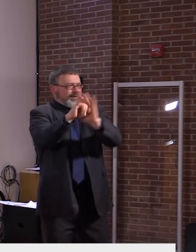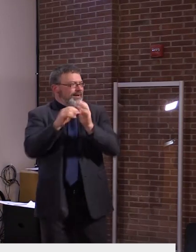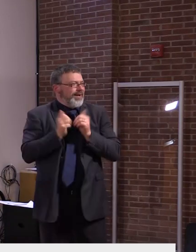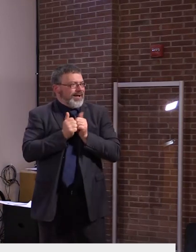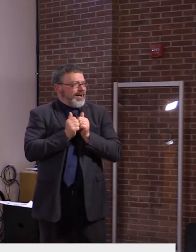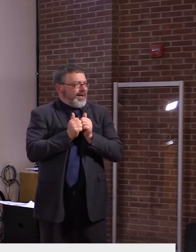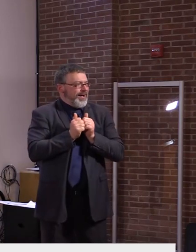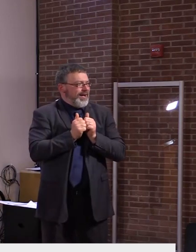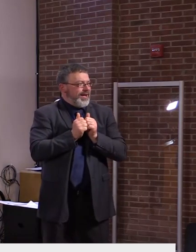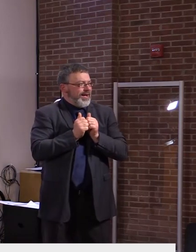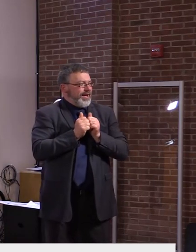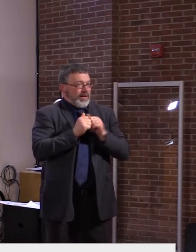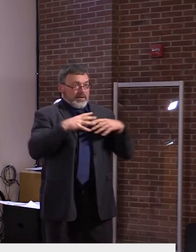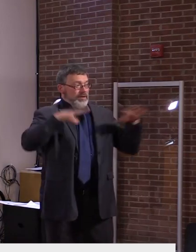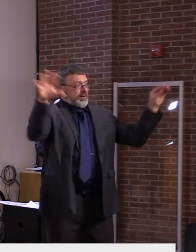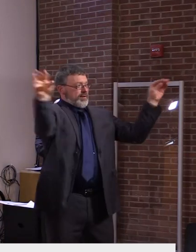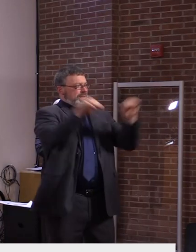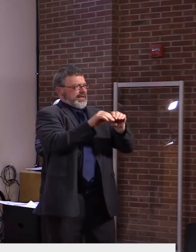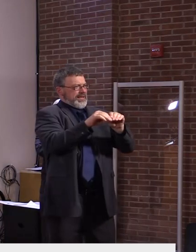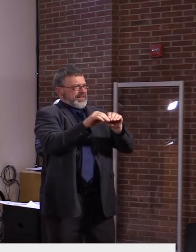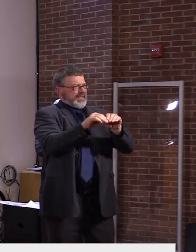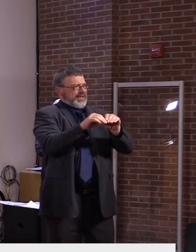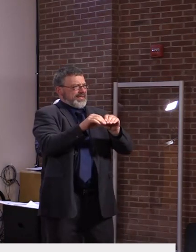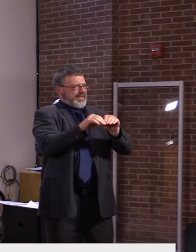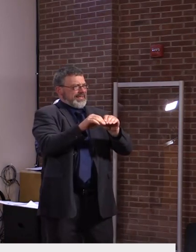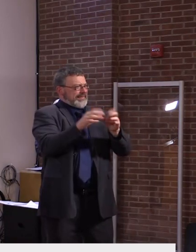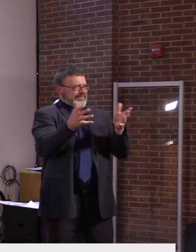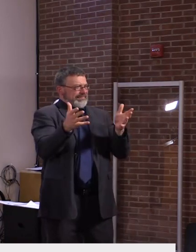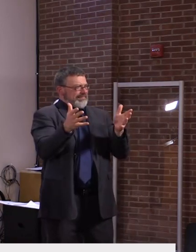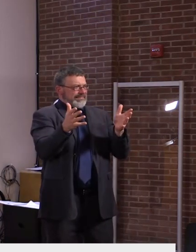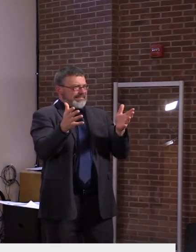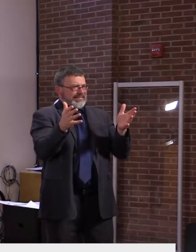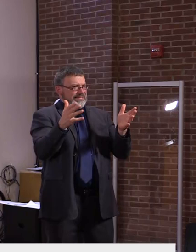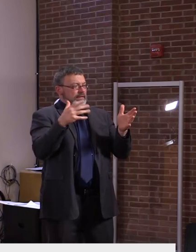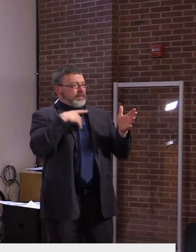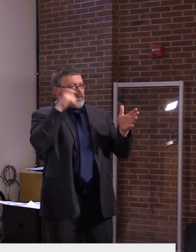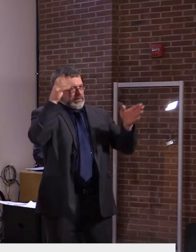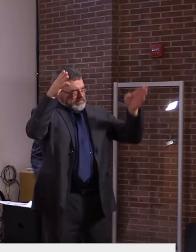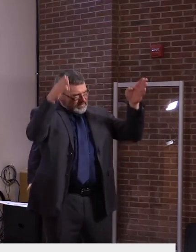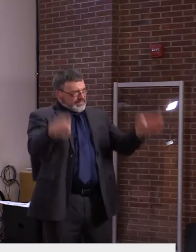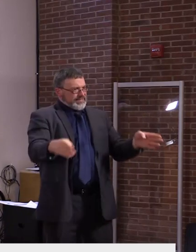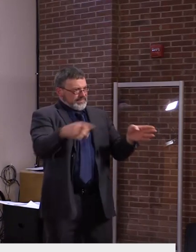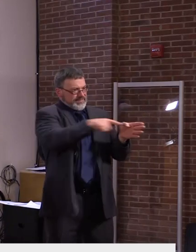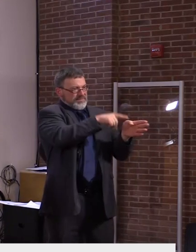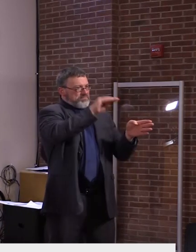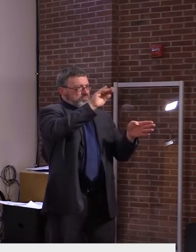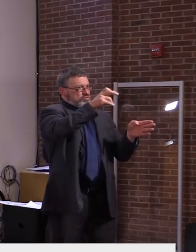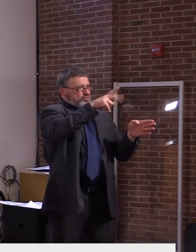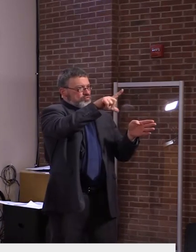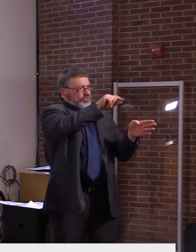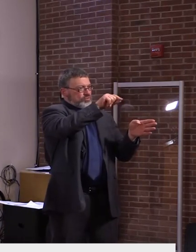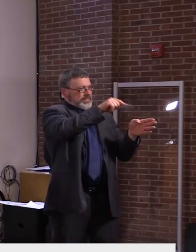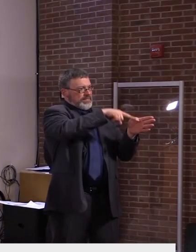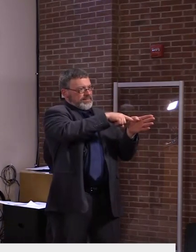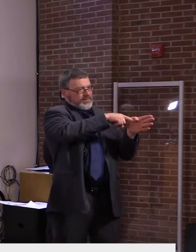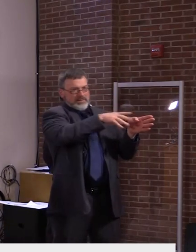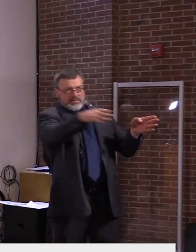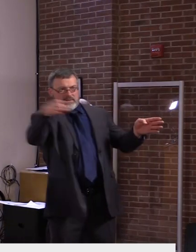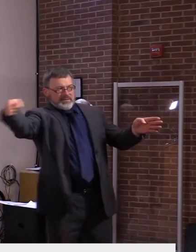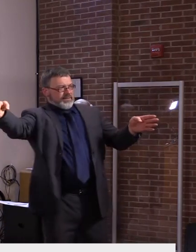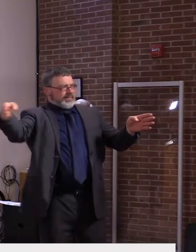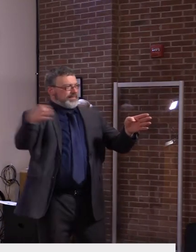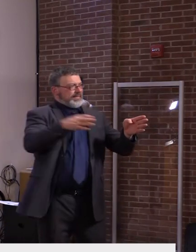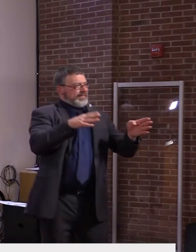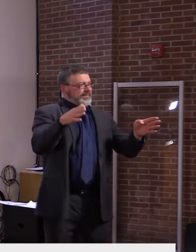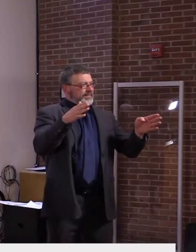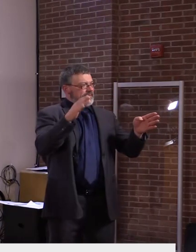because states haven't been doing whole genome sequencing for more than several months, like since the summertime. So I